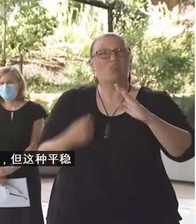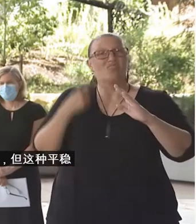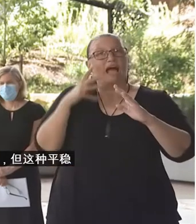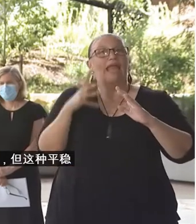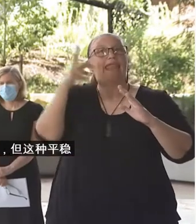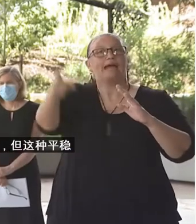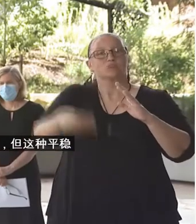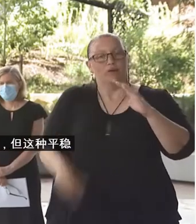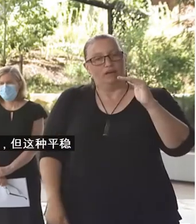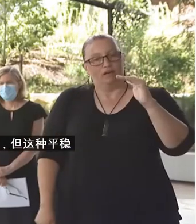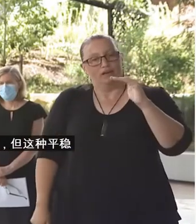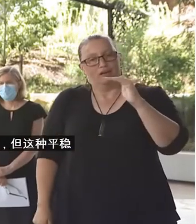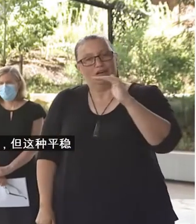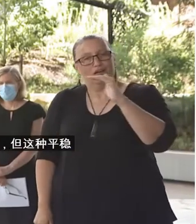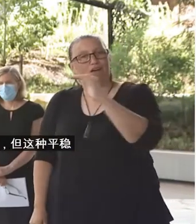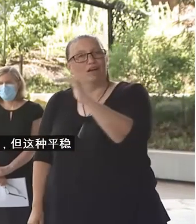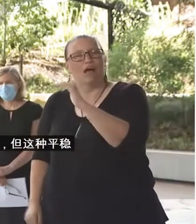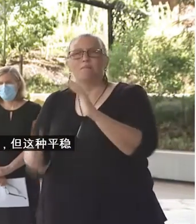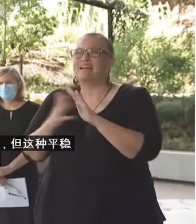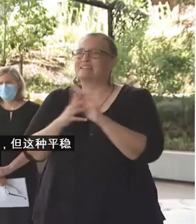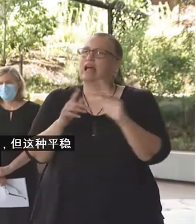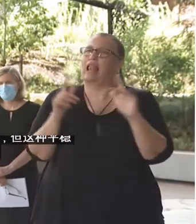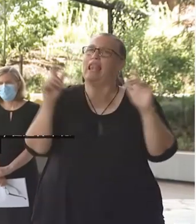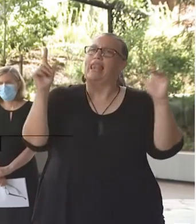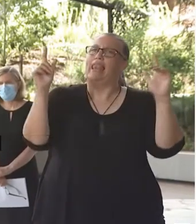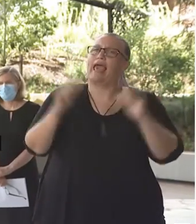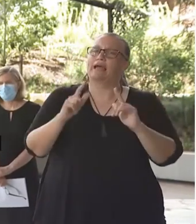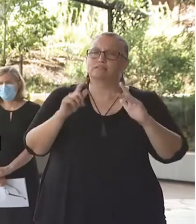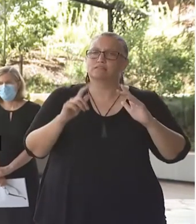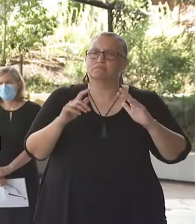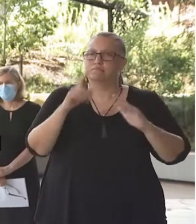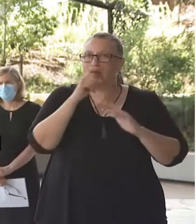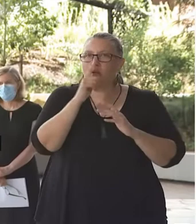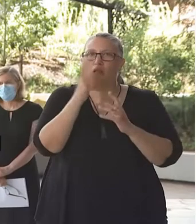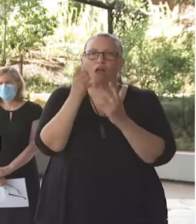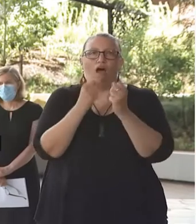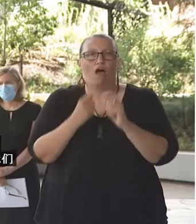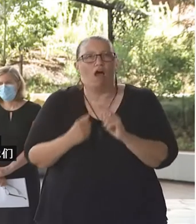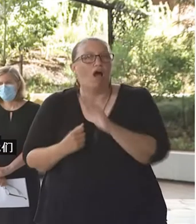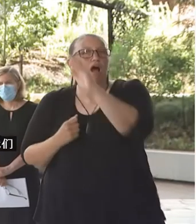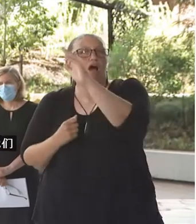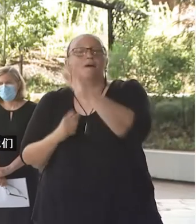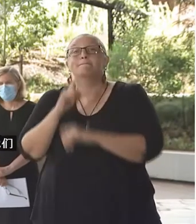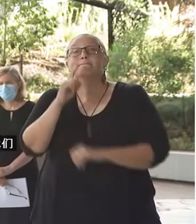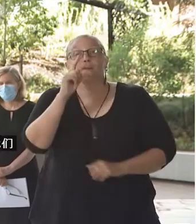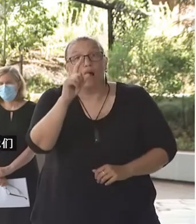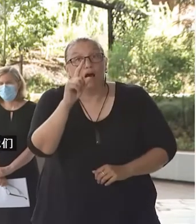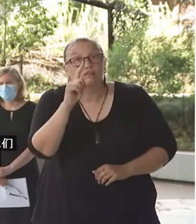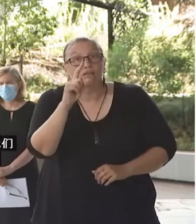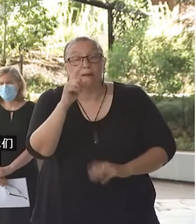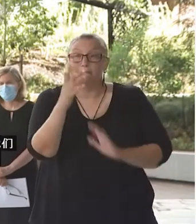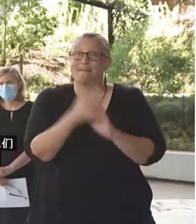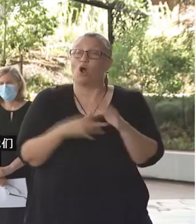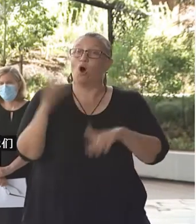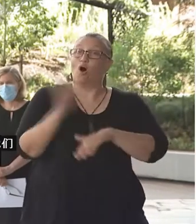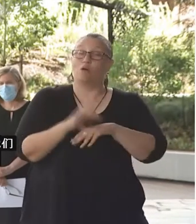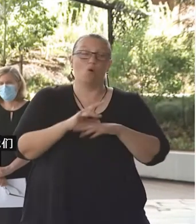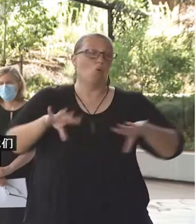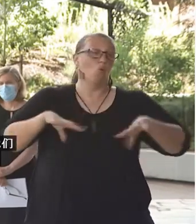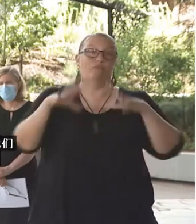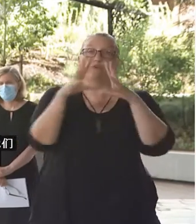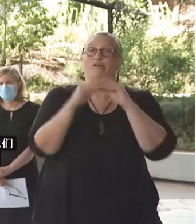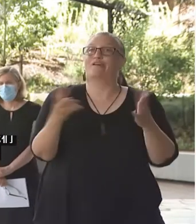that plateauing is obviously still at a relatively high level of COVID patients in our hospitals and in our